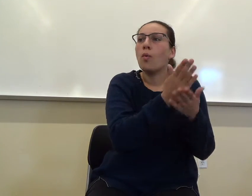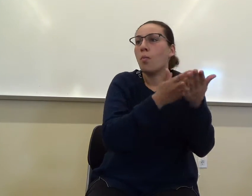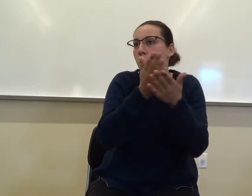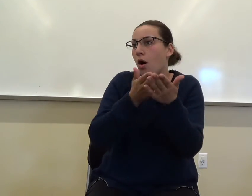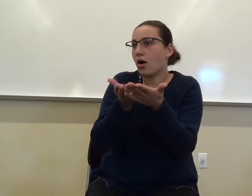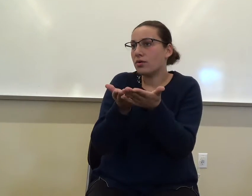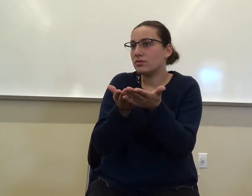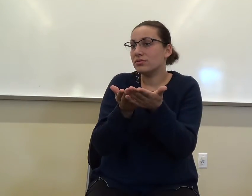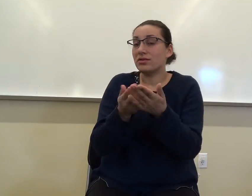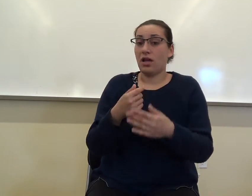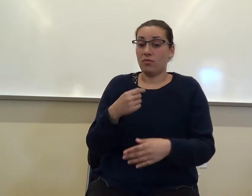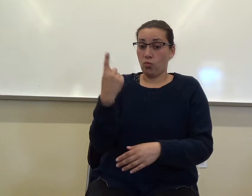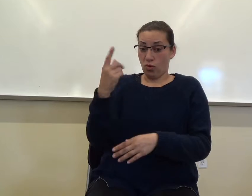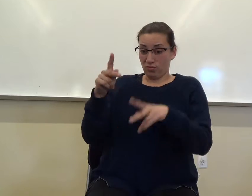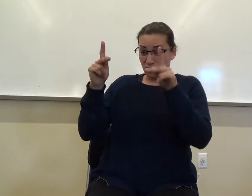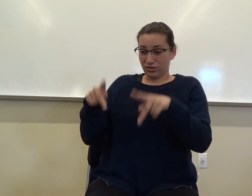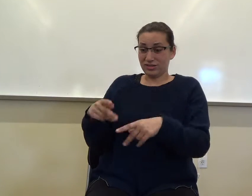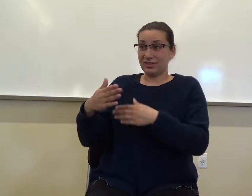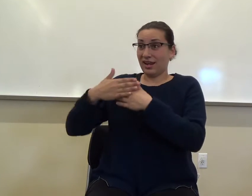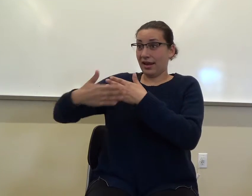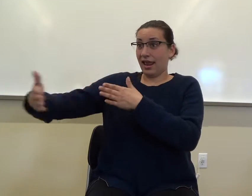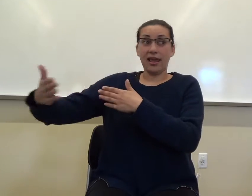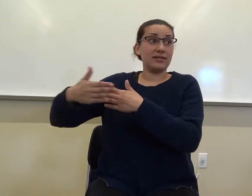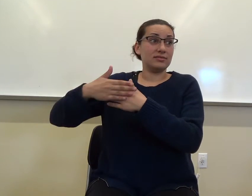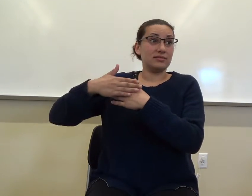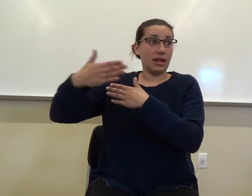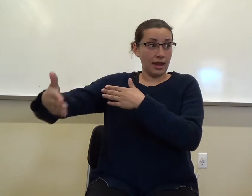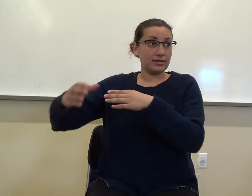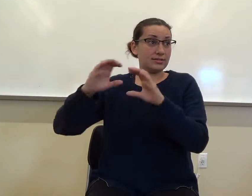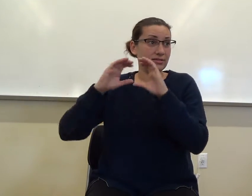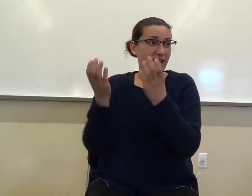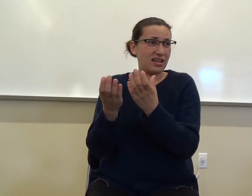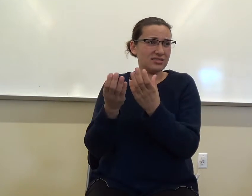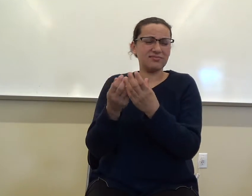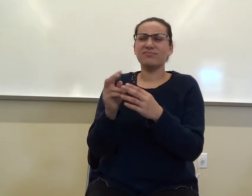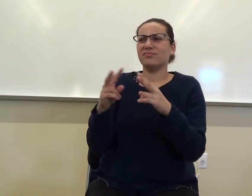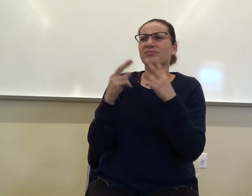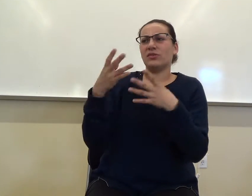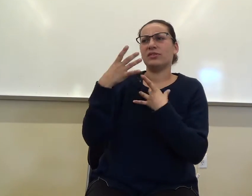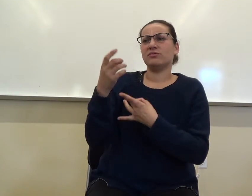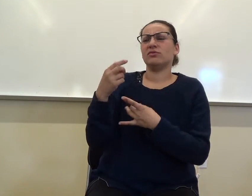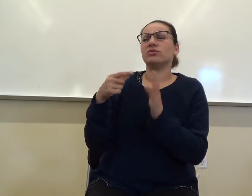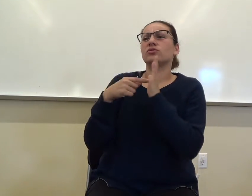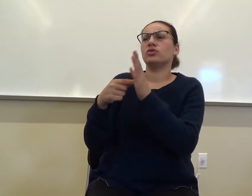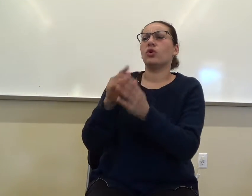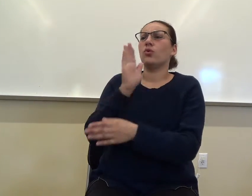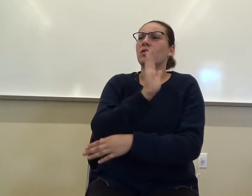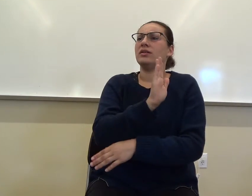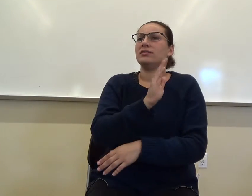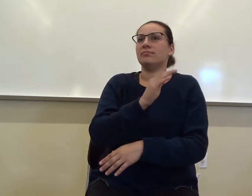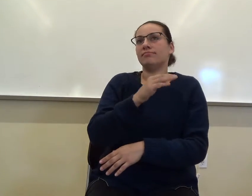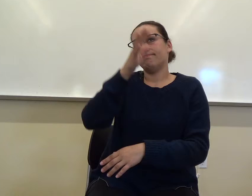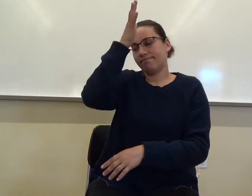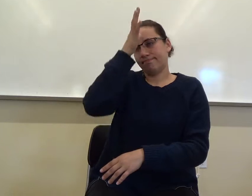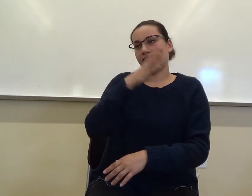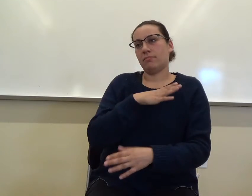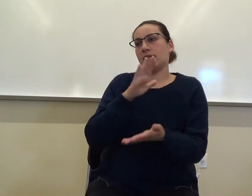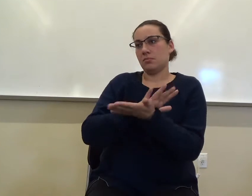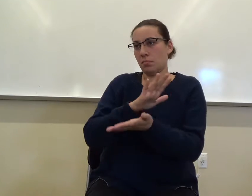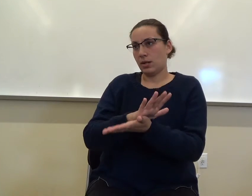class, I'm not sure why he did this, he did an interesting thing. I'll show you his. And he was one of the ones, but